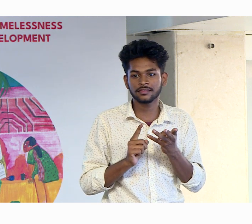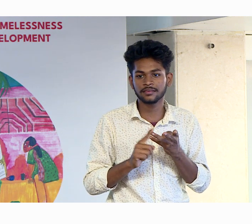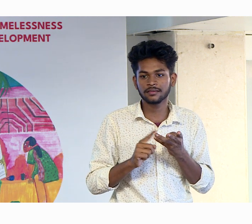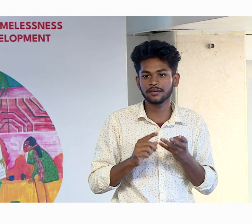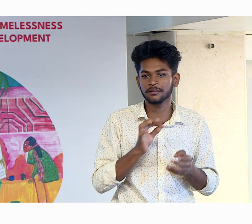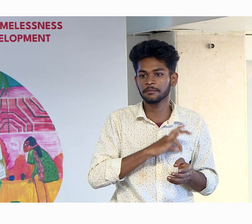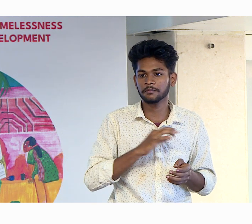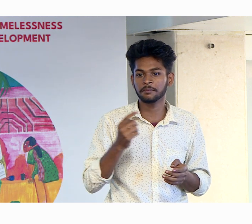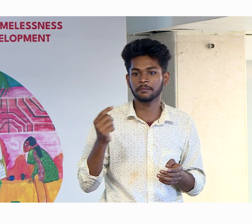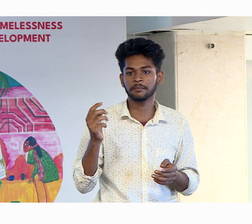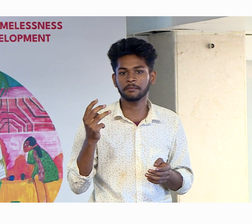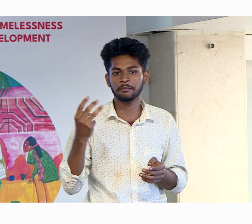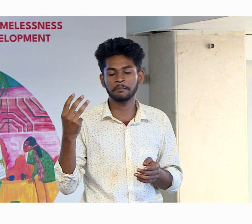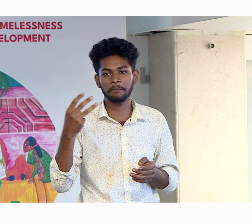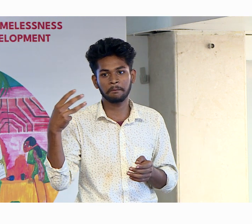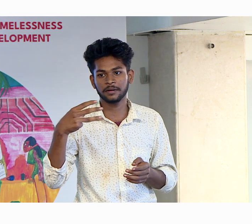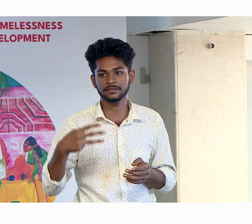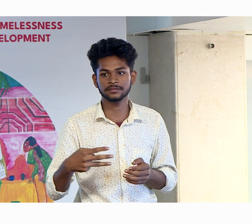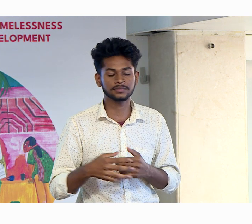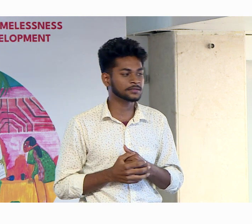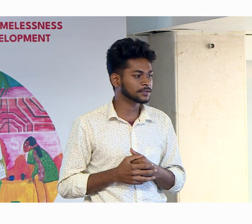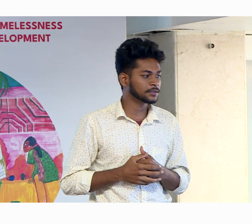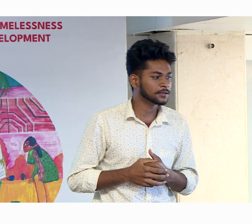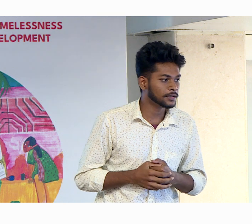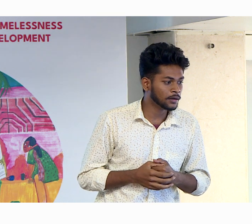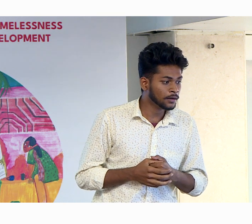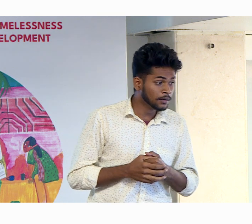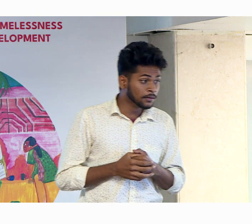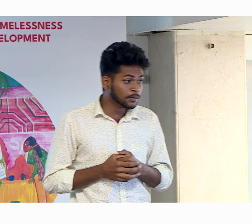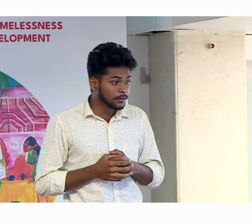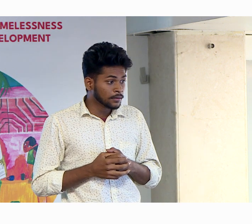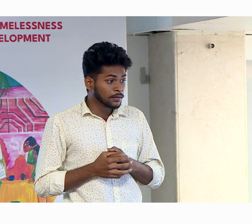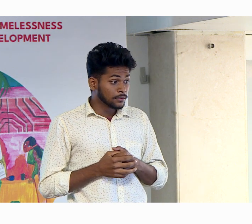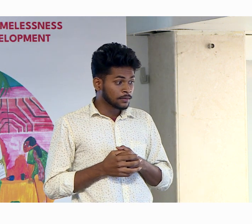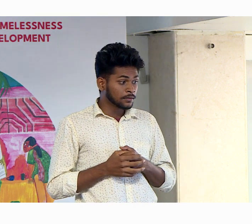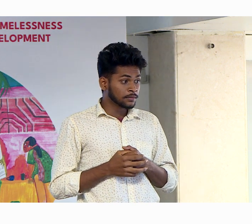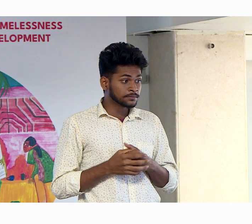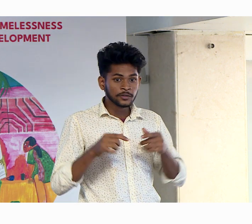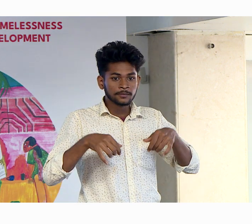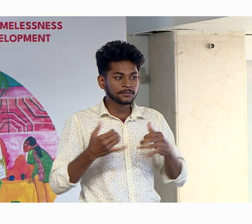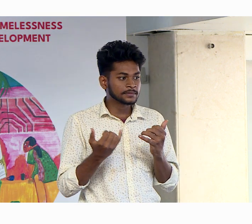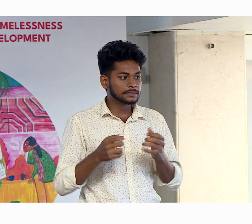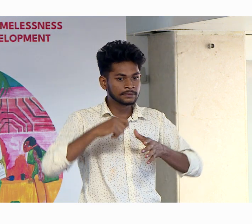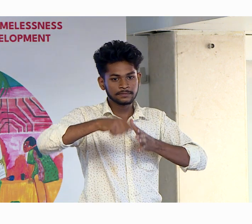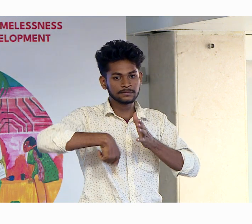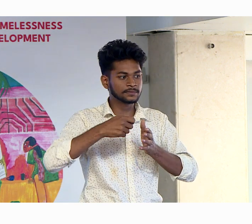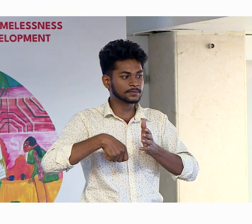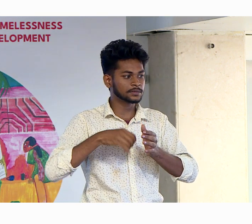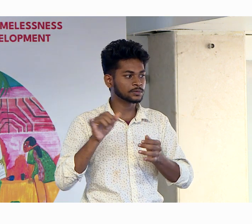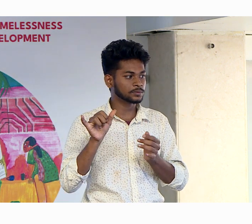understanding why that criticism may be appropriate. We're going to show you a video now which will explain our